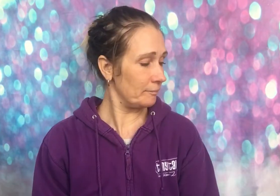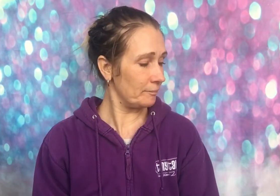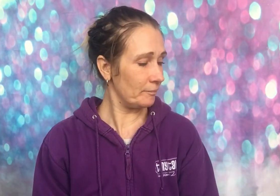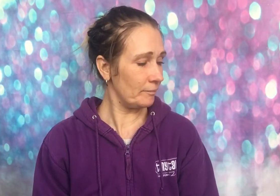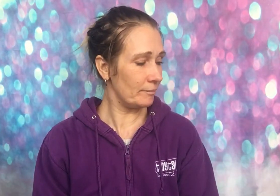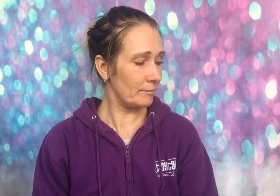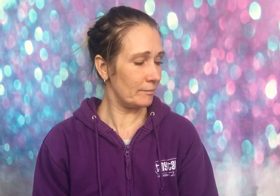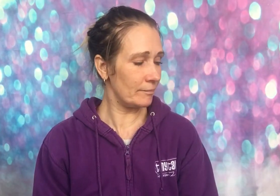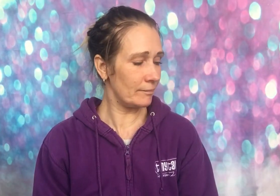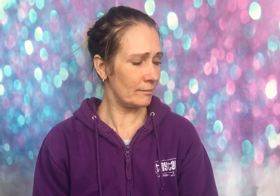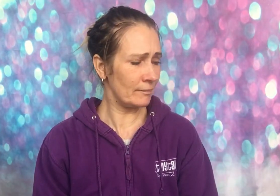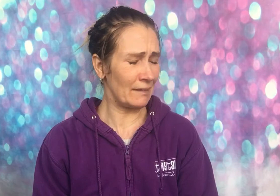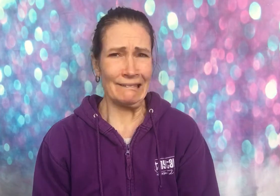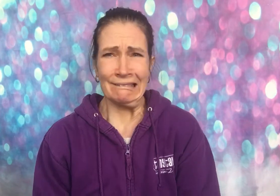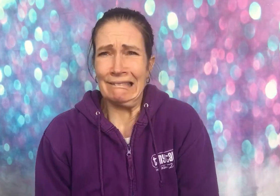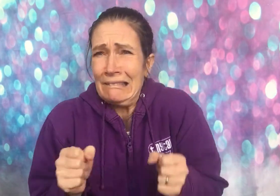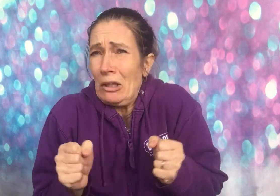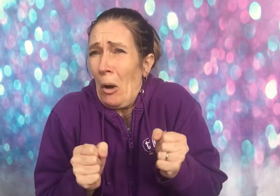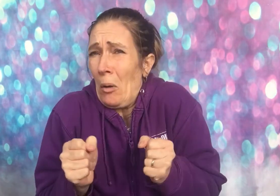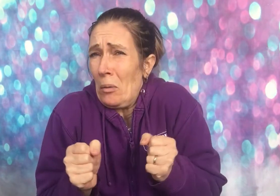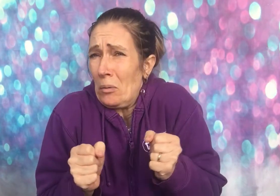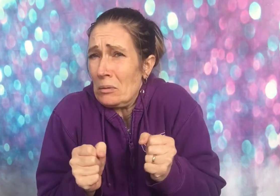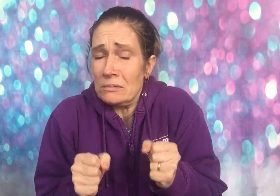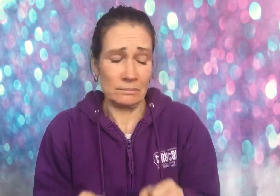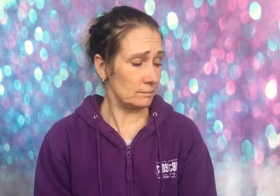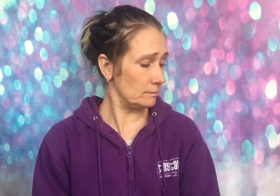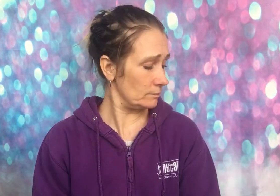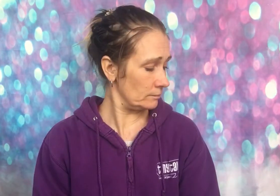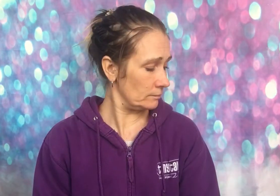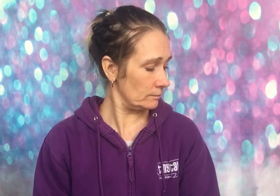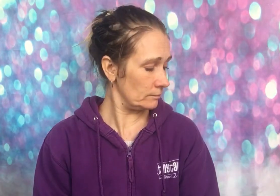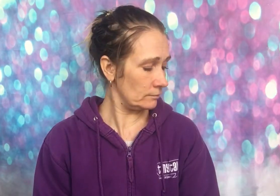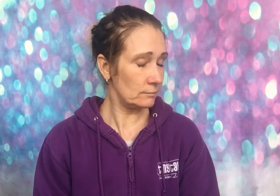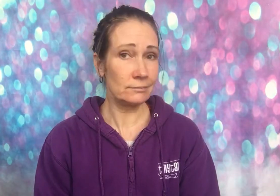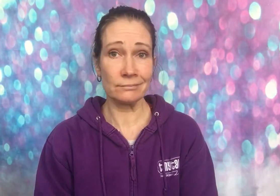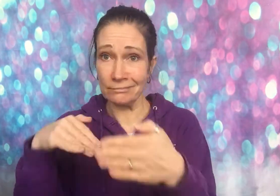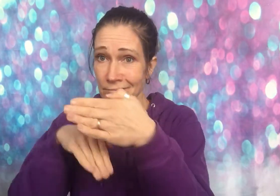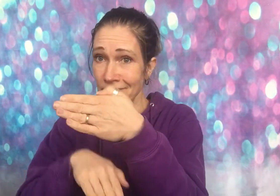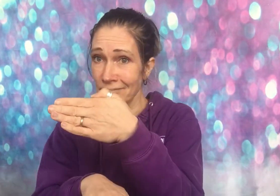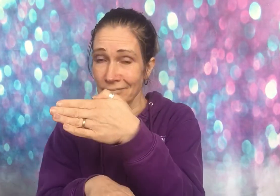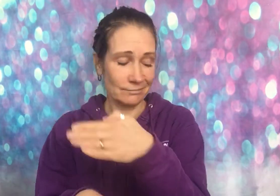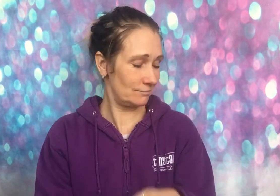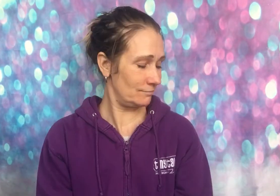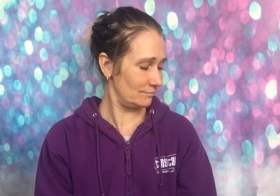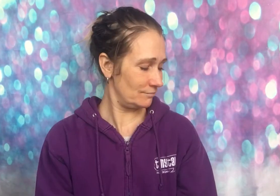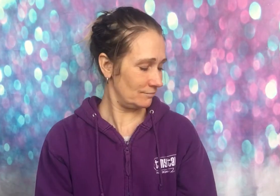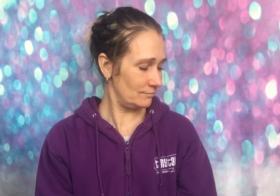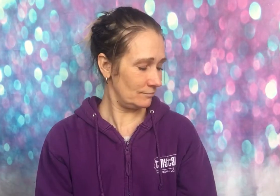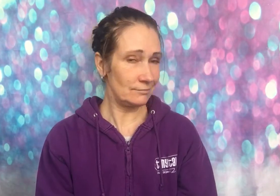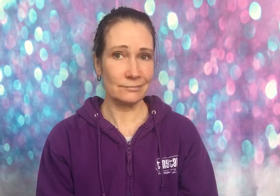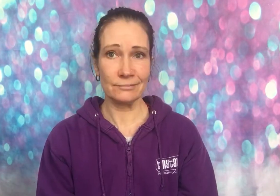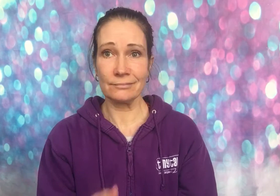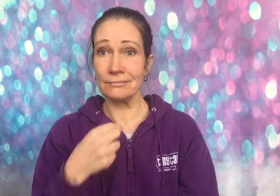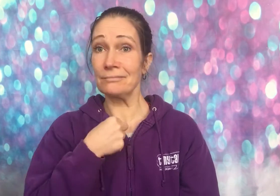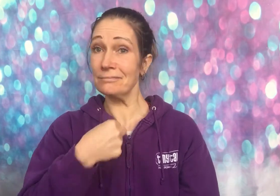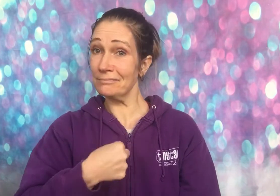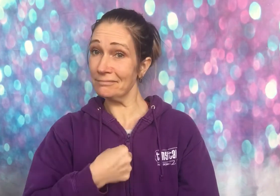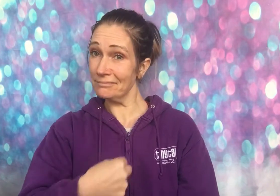On it goes, but I've got cold toes. Under the stairs is a shirt to wear.